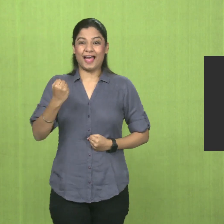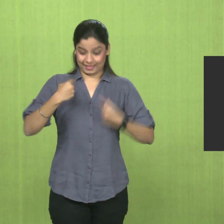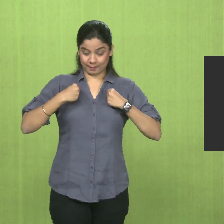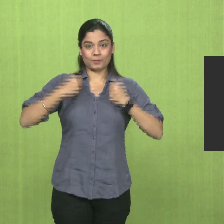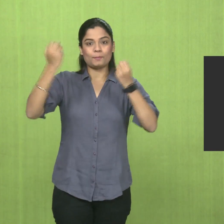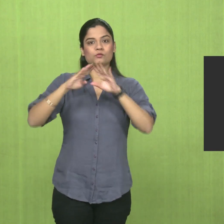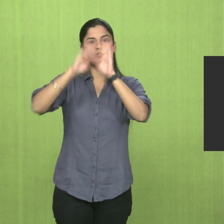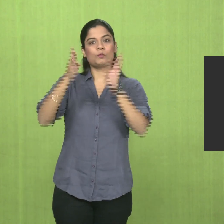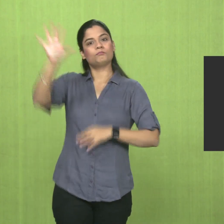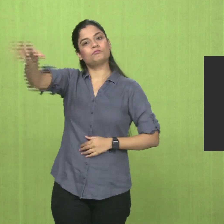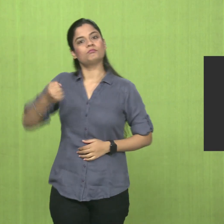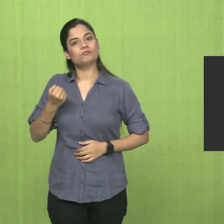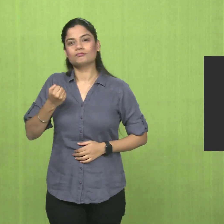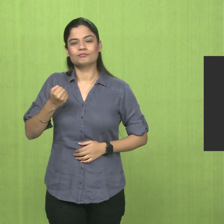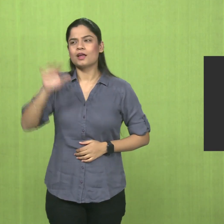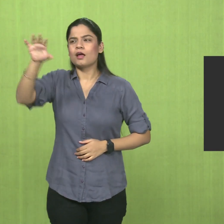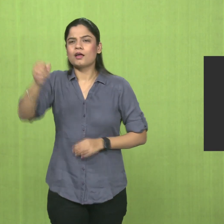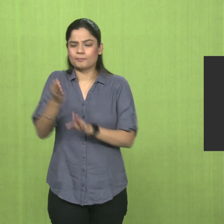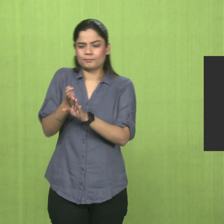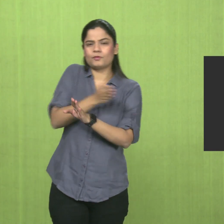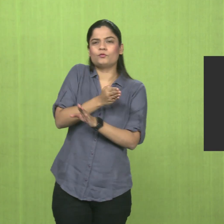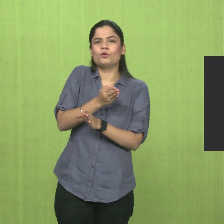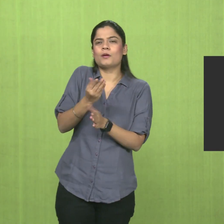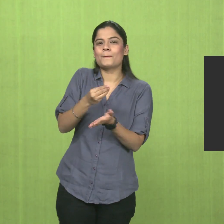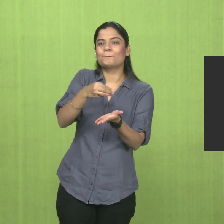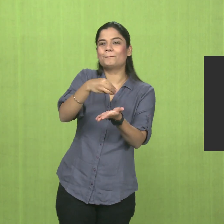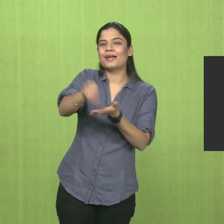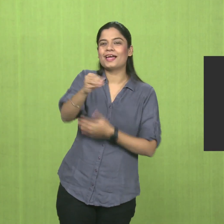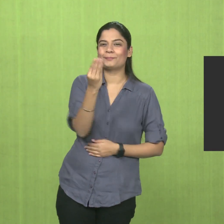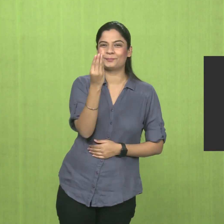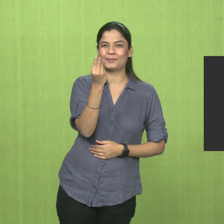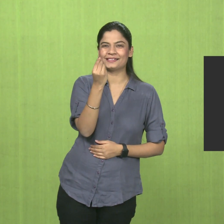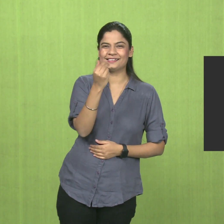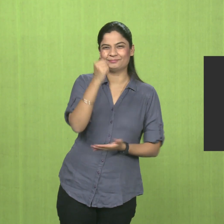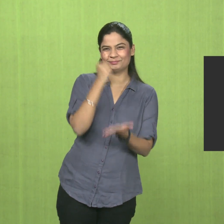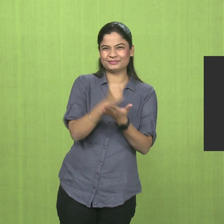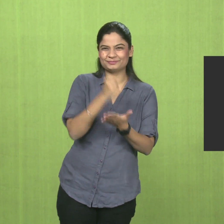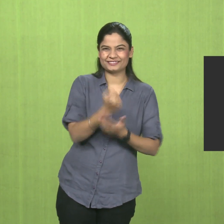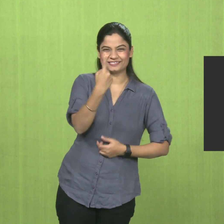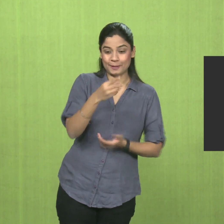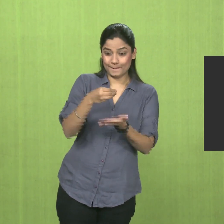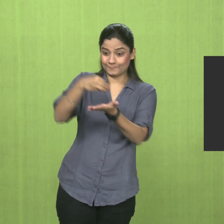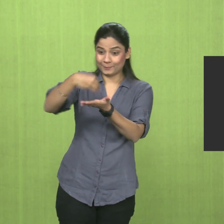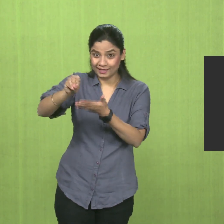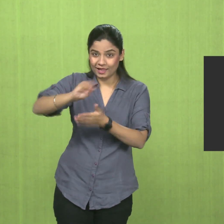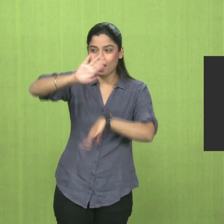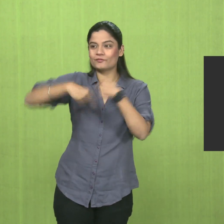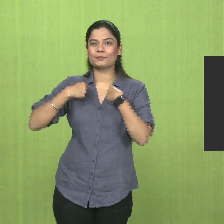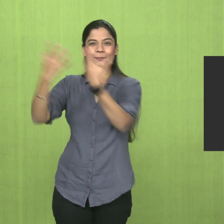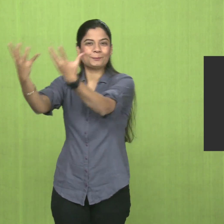want to buy a good dress. Can you just go to a shop and buy a dress? No, you need money for that. You need money. And then